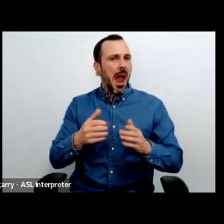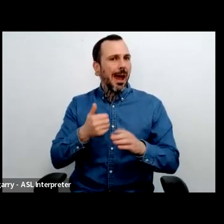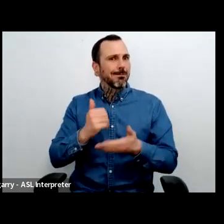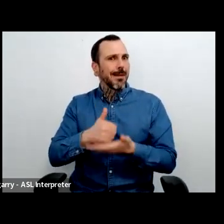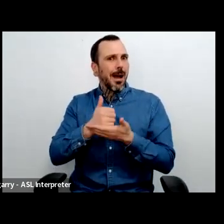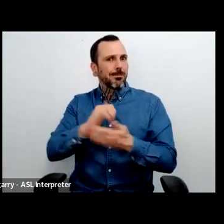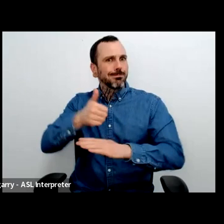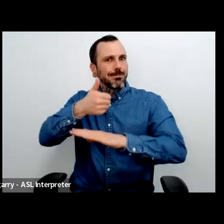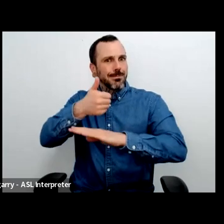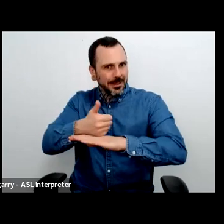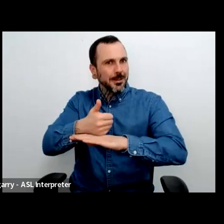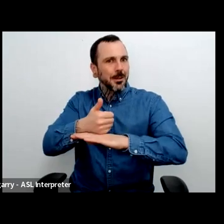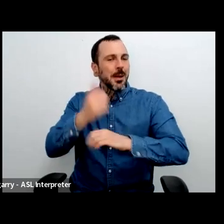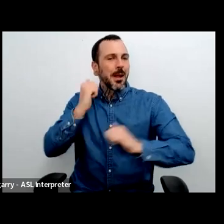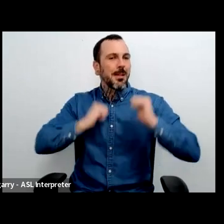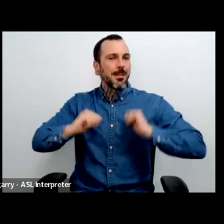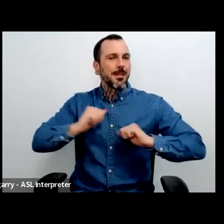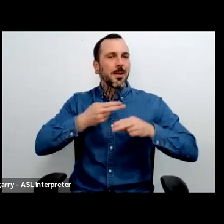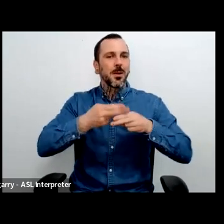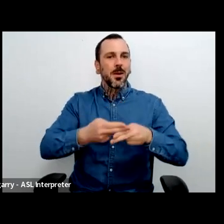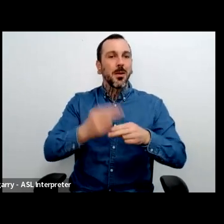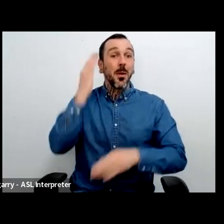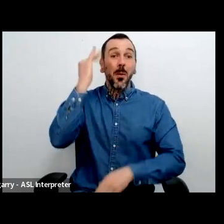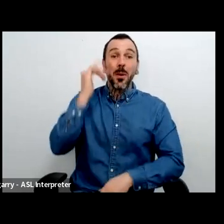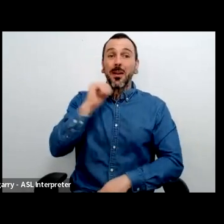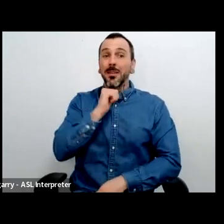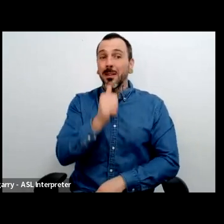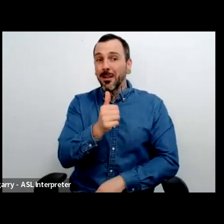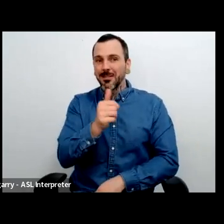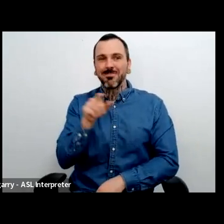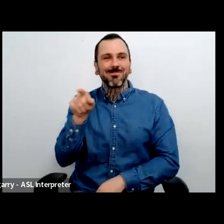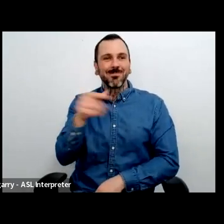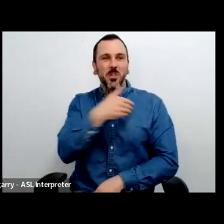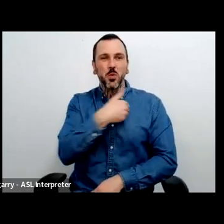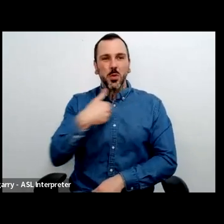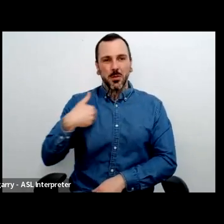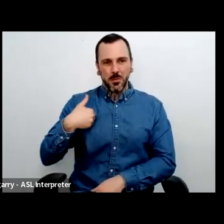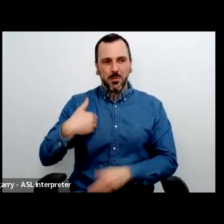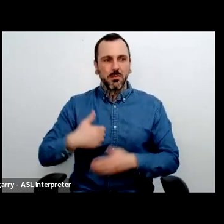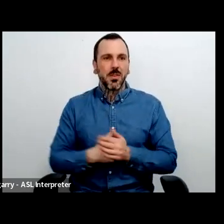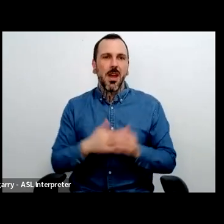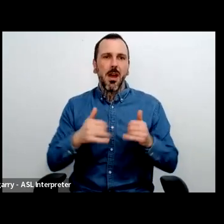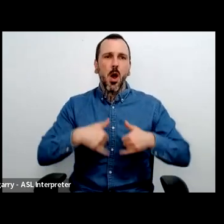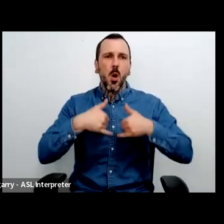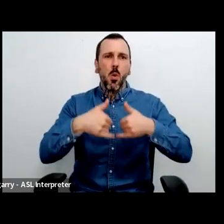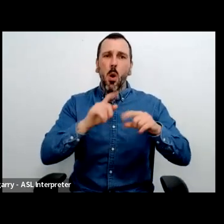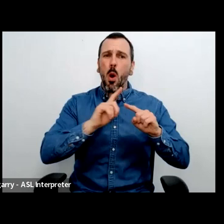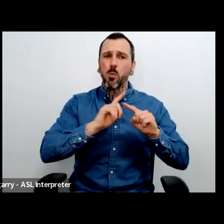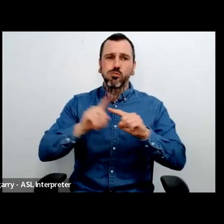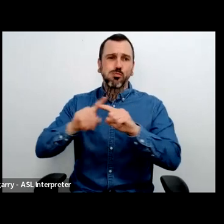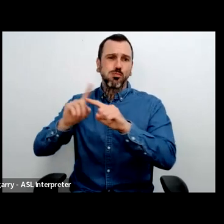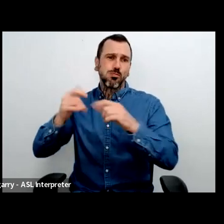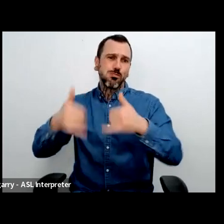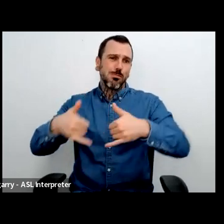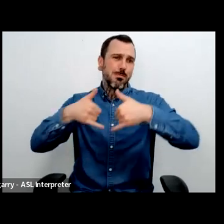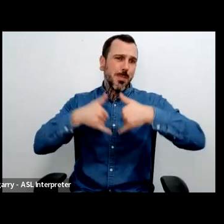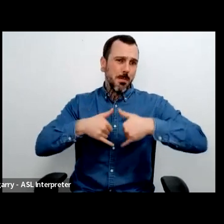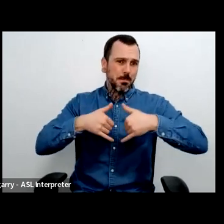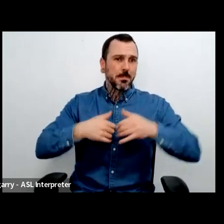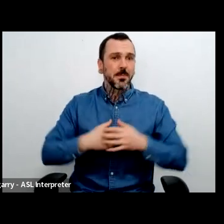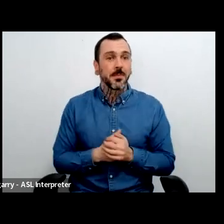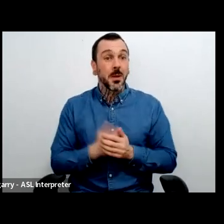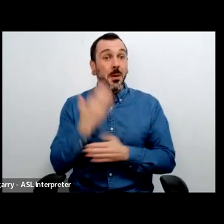Not Theatre in Toronto. He is a multi-award winning artist for making politically bold